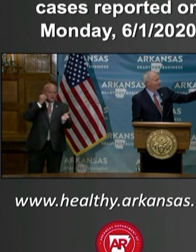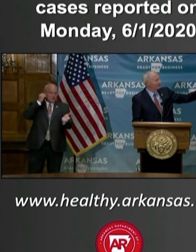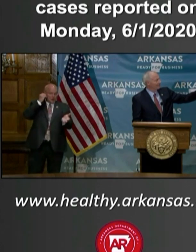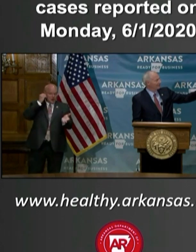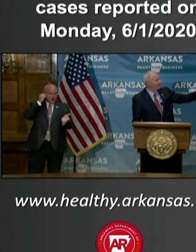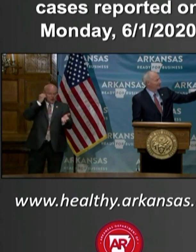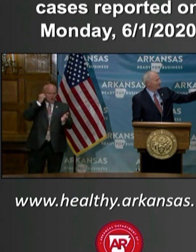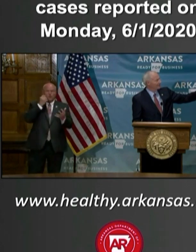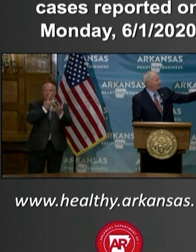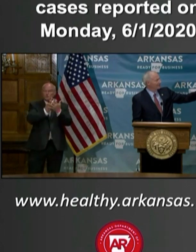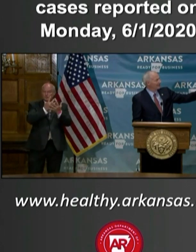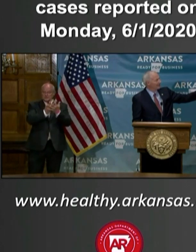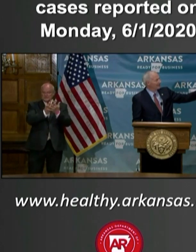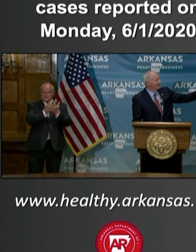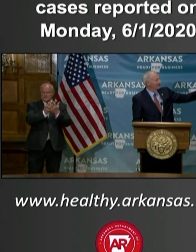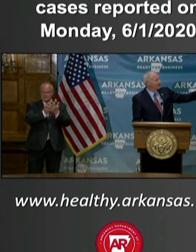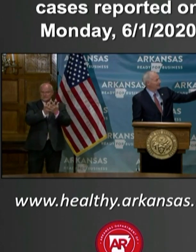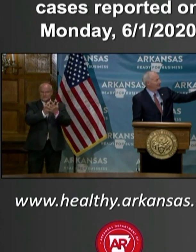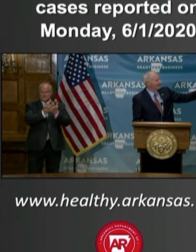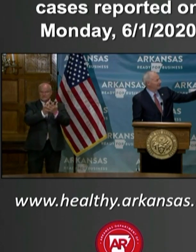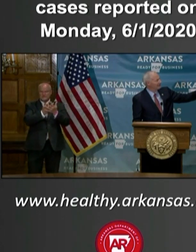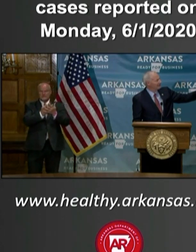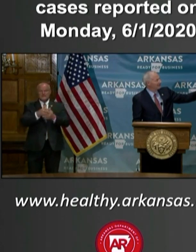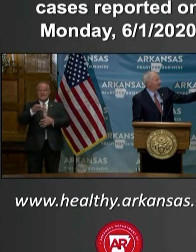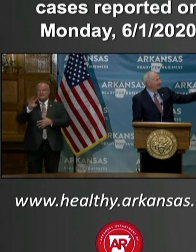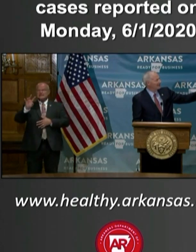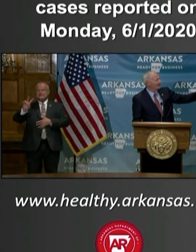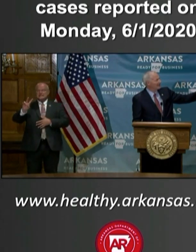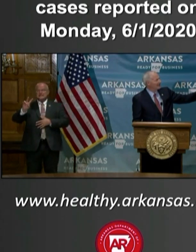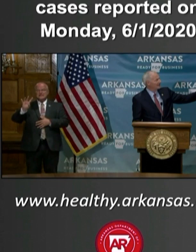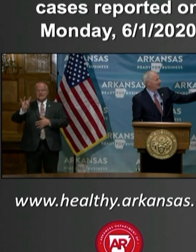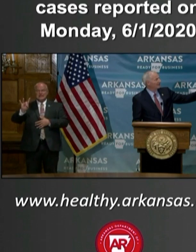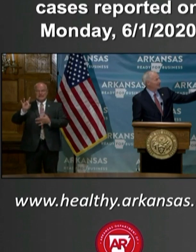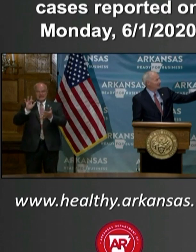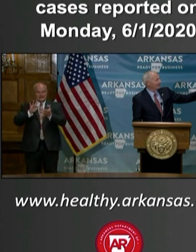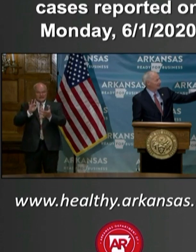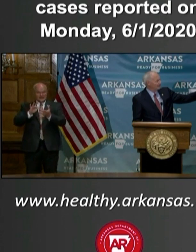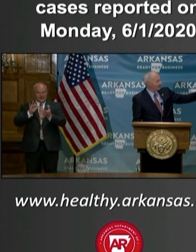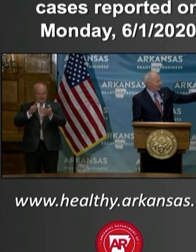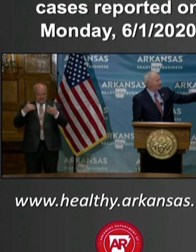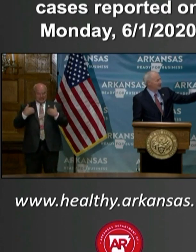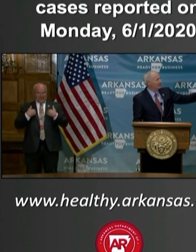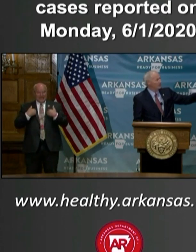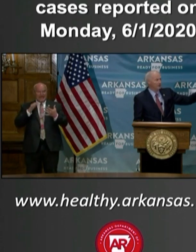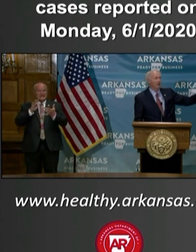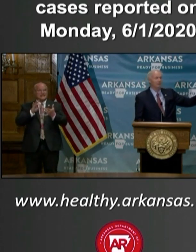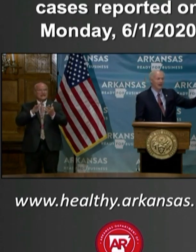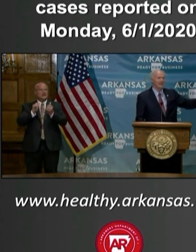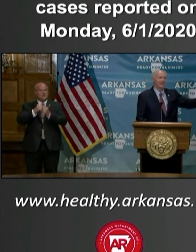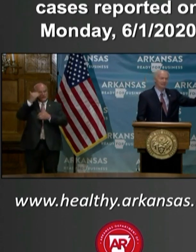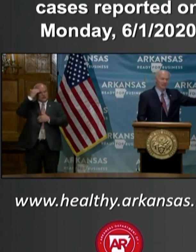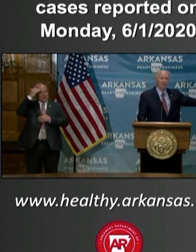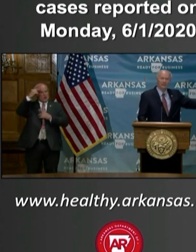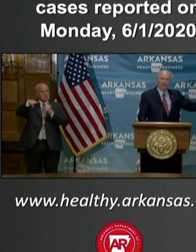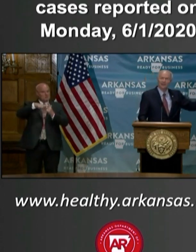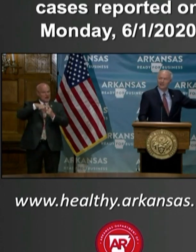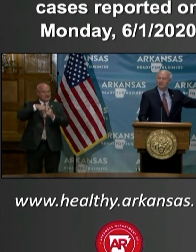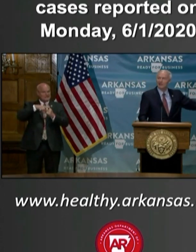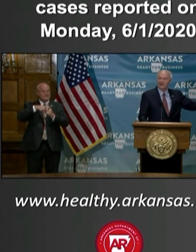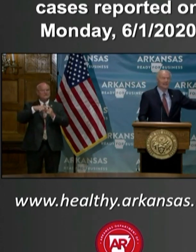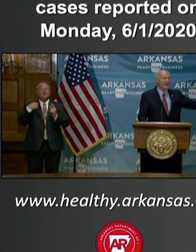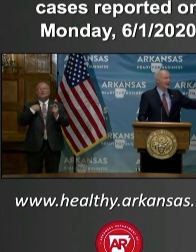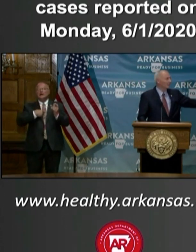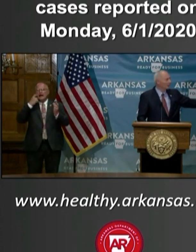a correctional facility. 78, they had contact with a known positive, so we